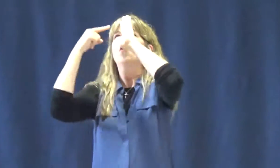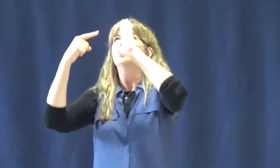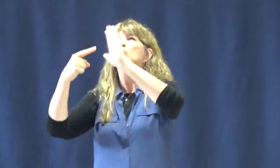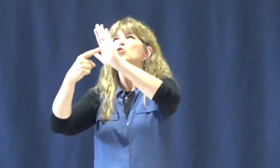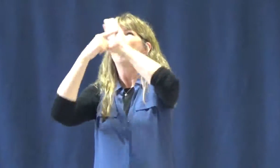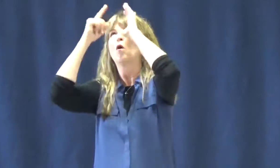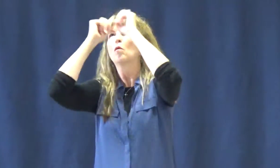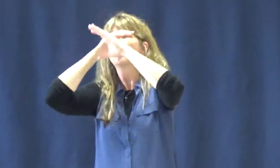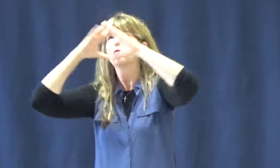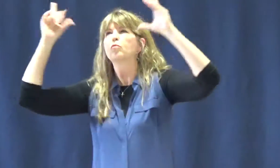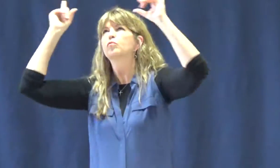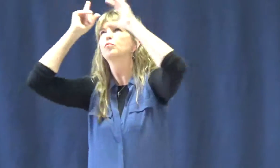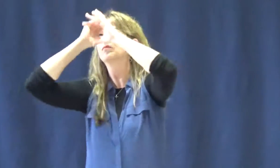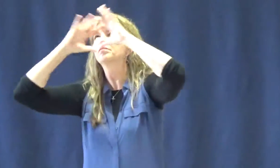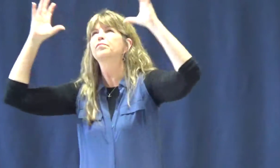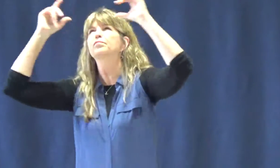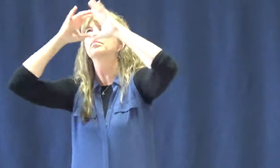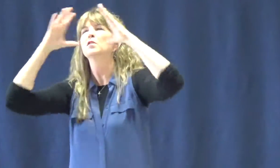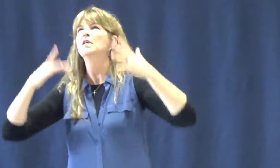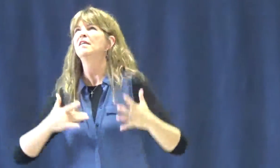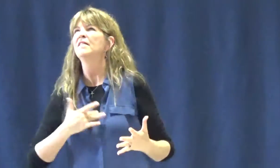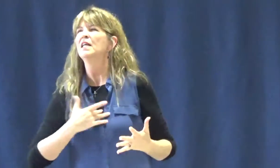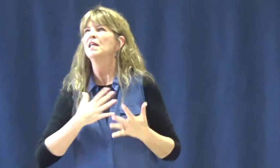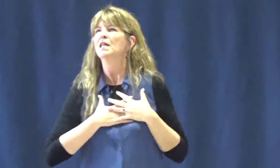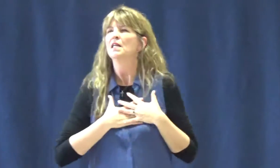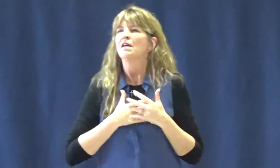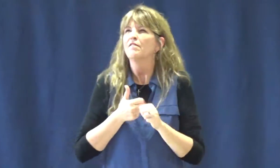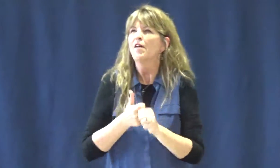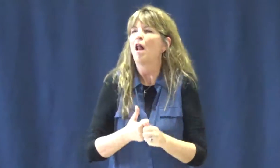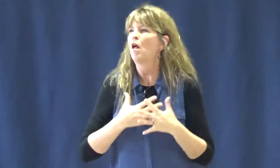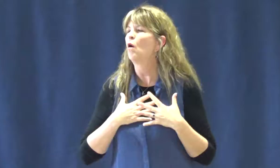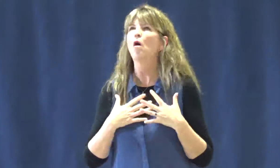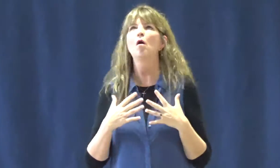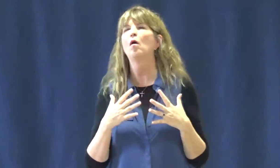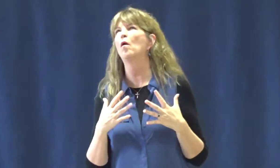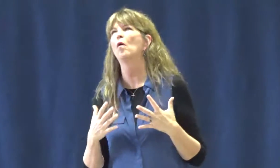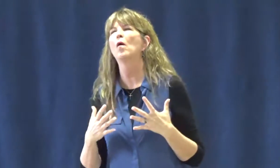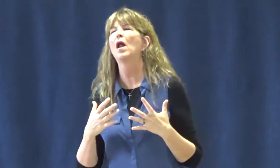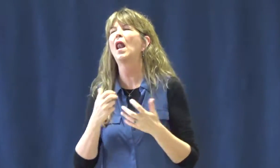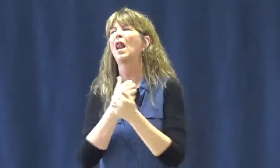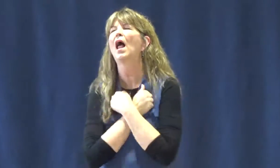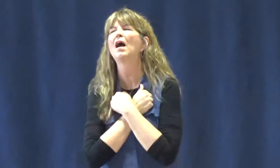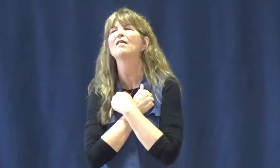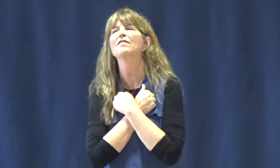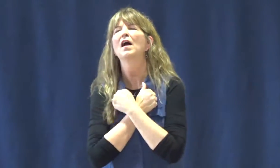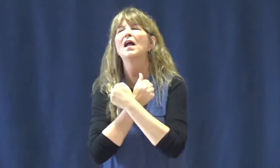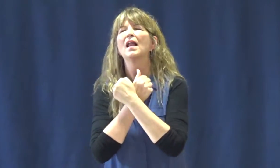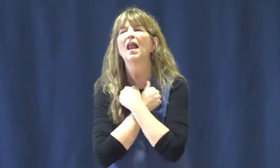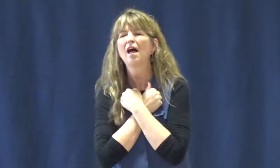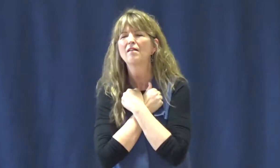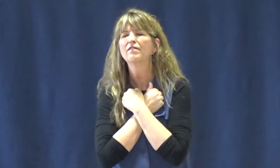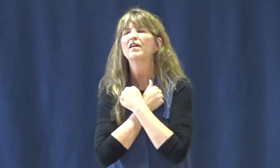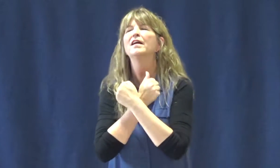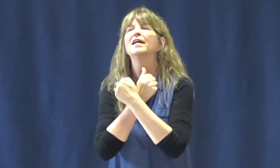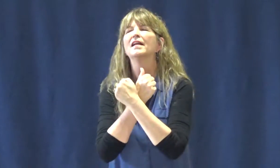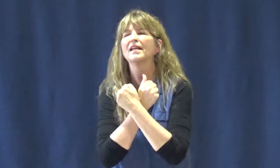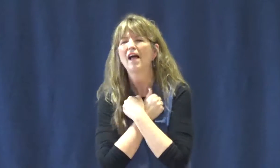want the Holy Spirit to be able to be shown, and for my heart to follow and to show